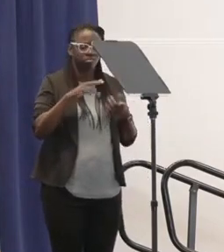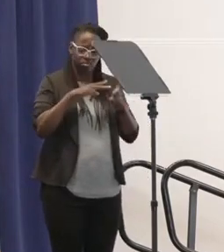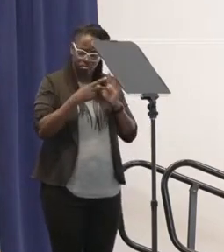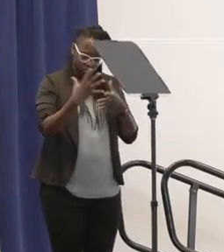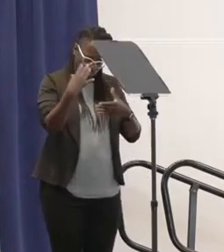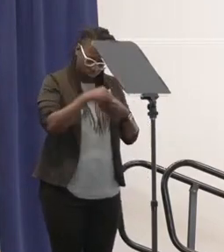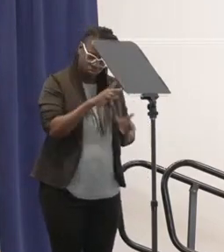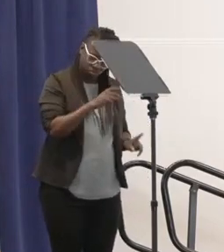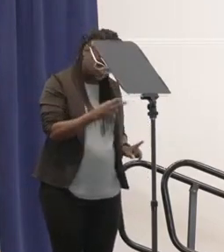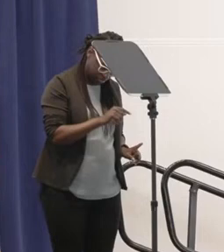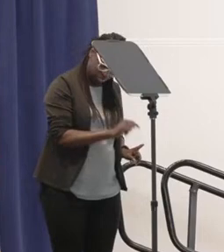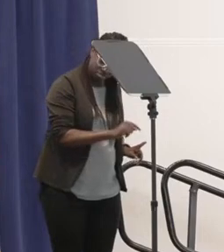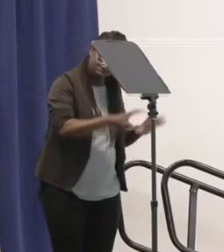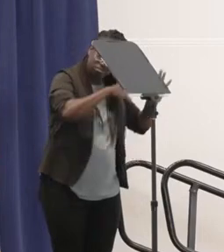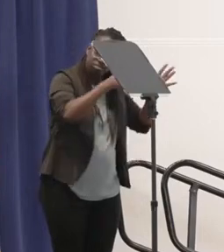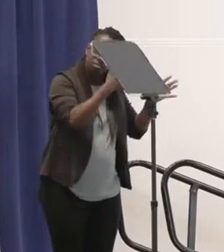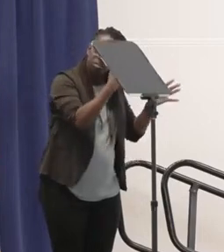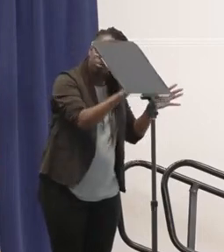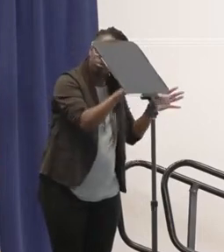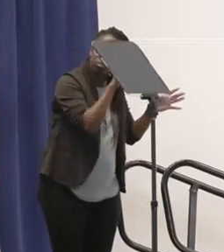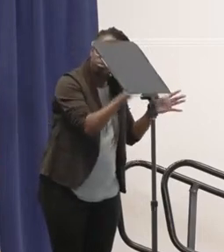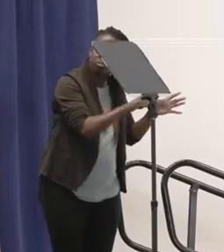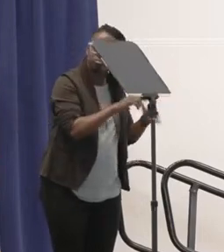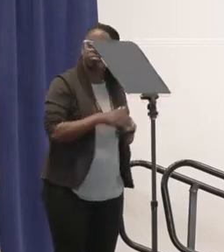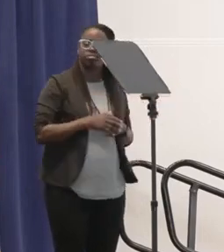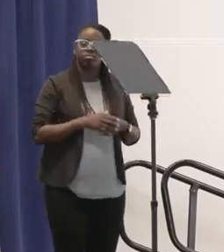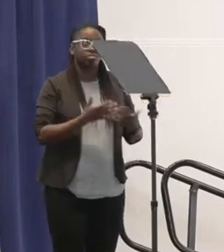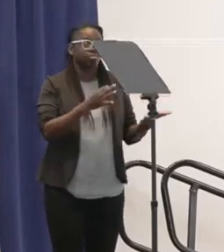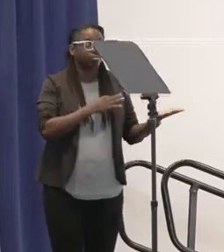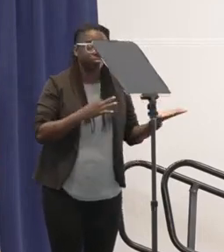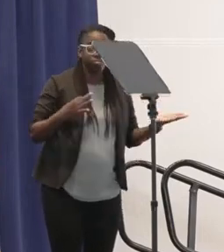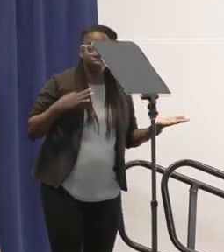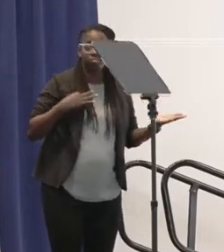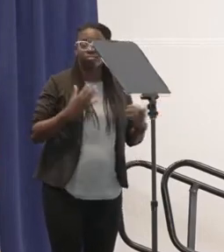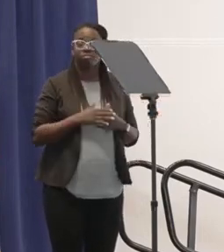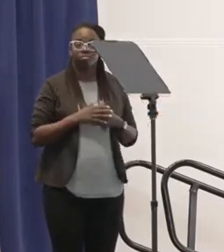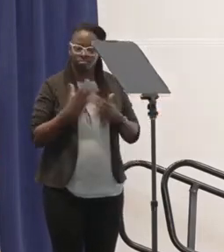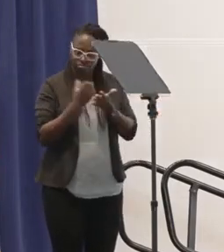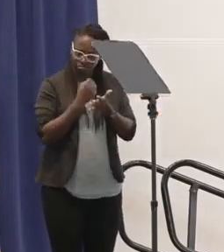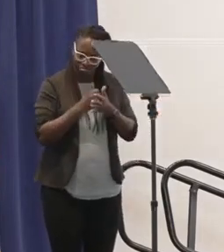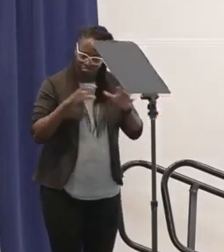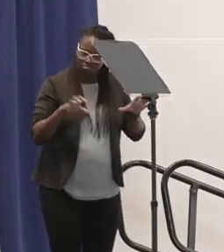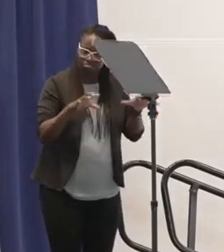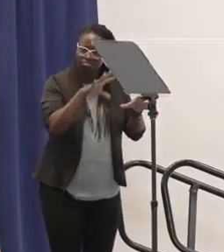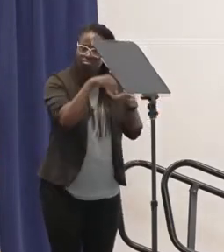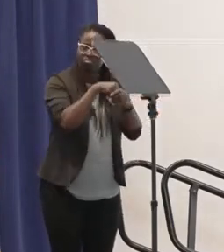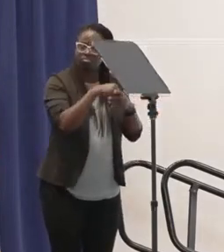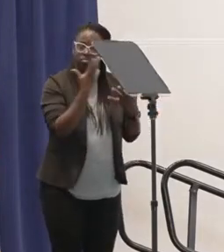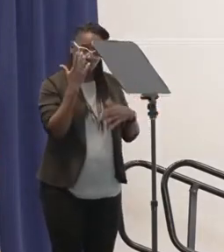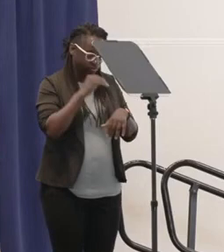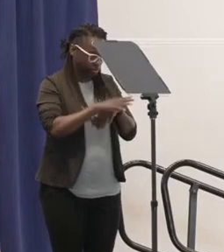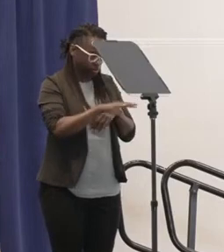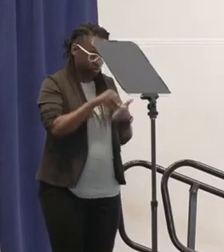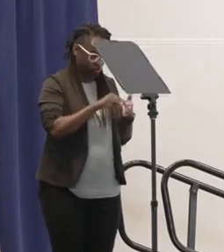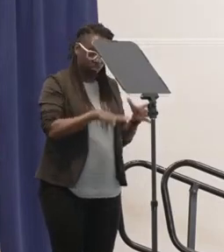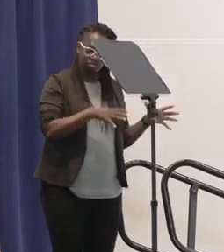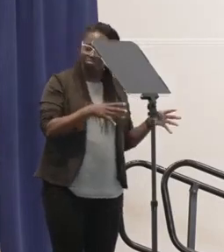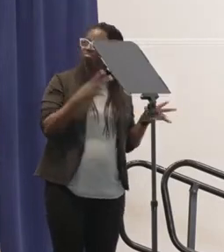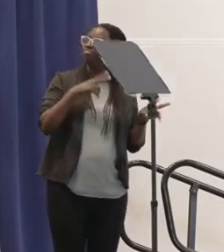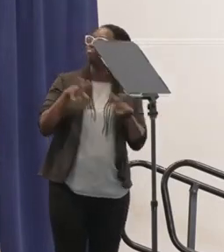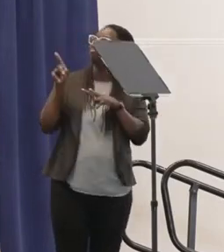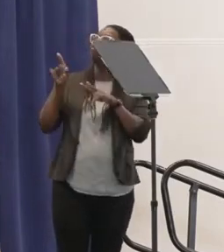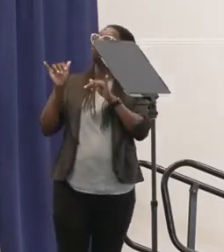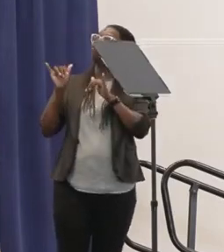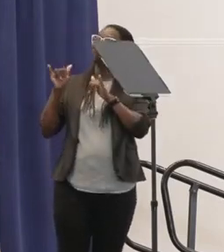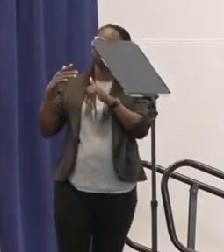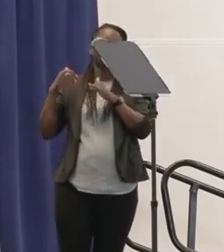administrators, teachers, and counselors and staff can also take, which is critically important. And this includes, for example, taking